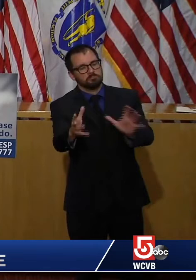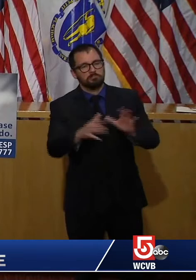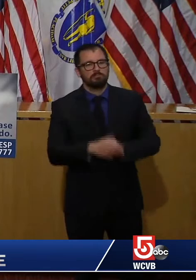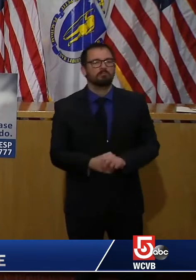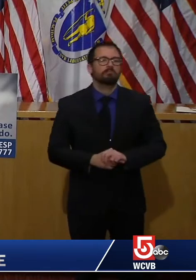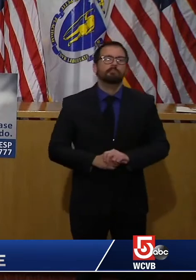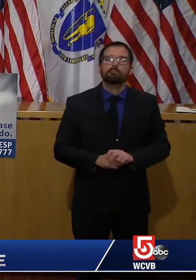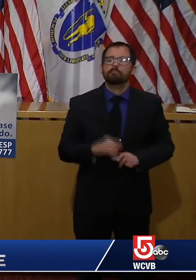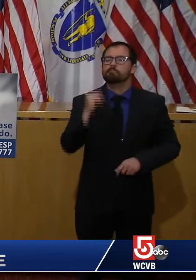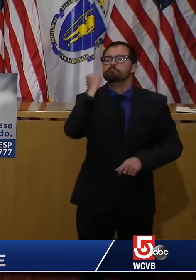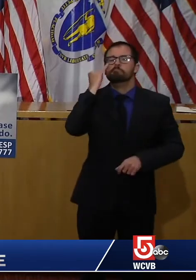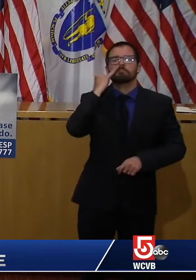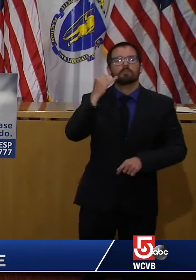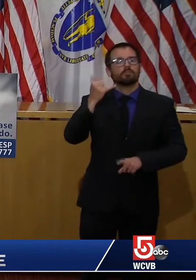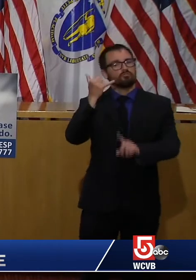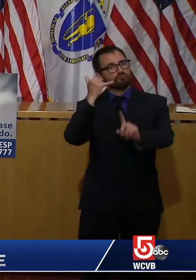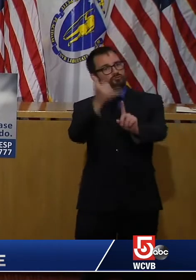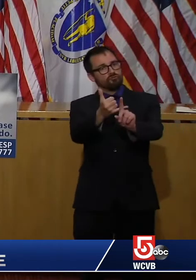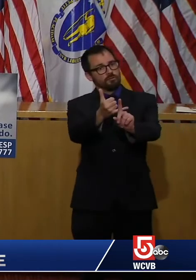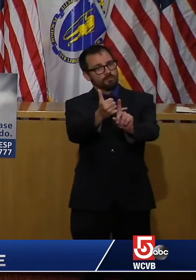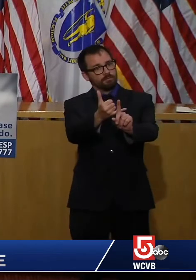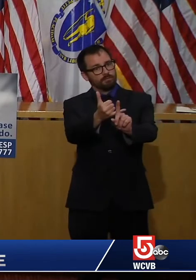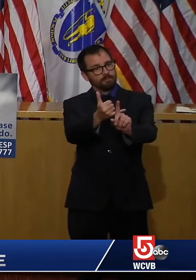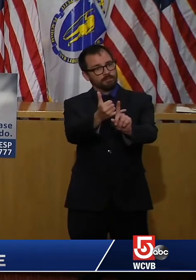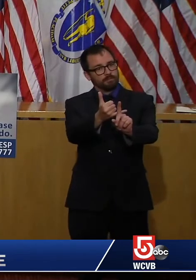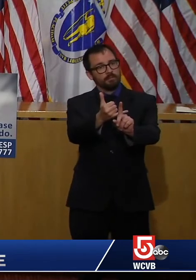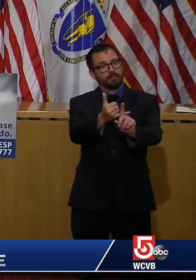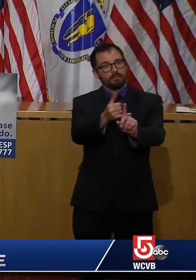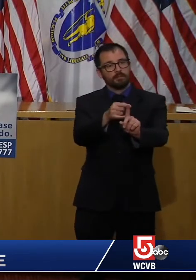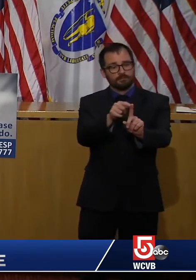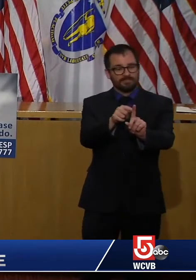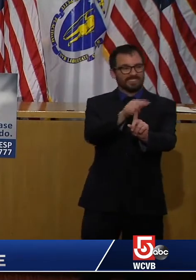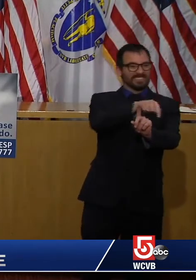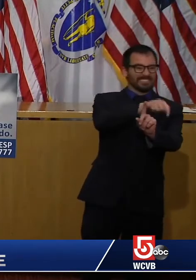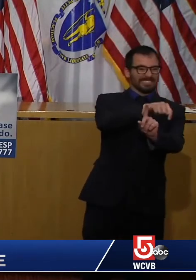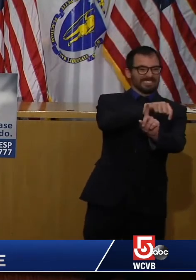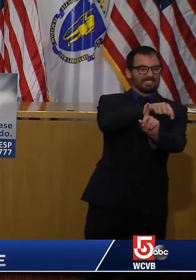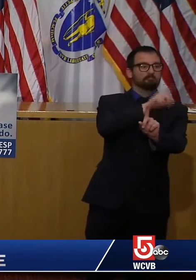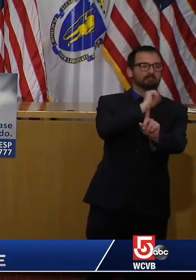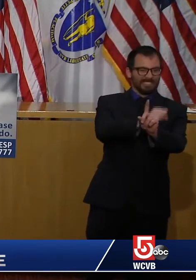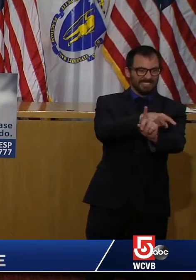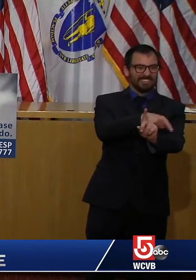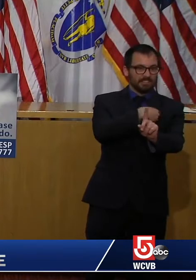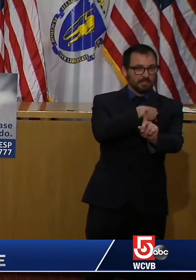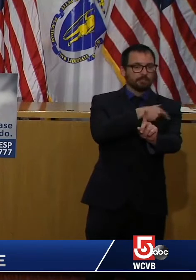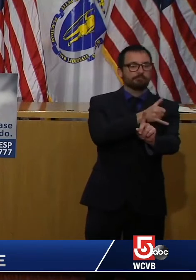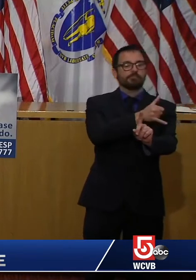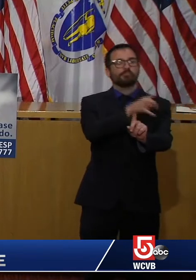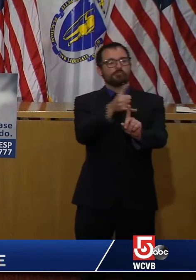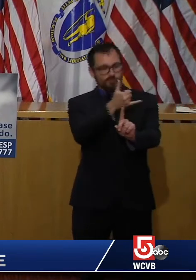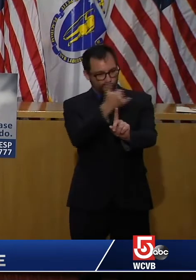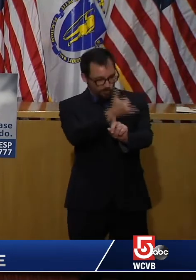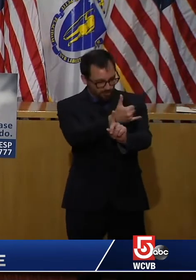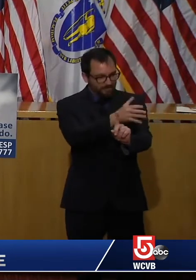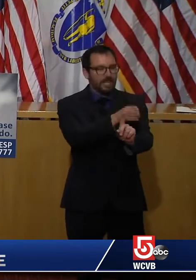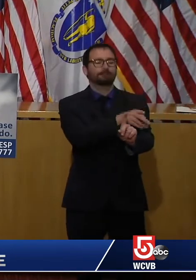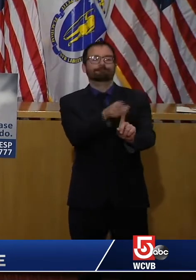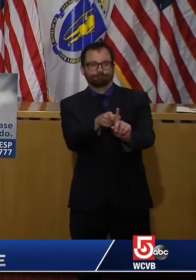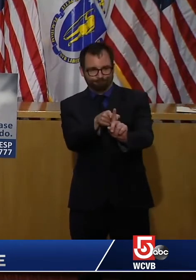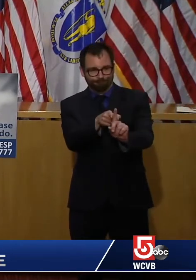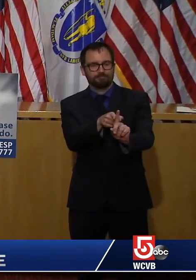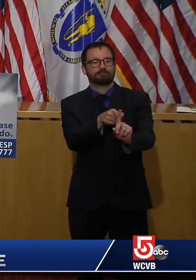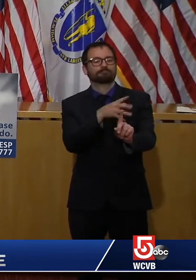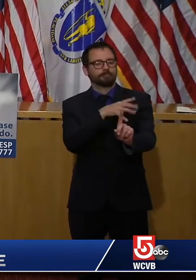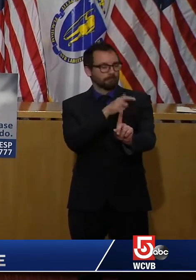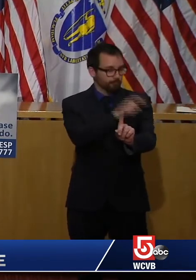calls, to not put some family member or some friend or some neighbor in a terrible spot with respect